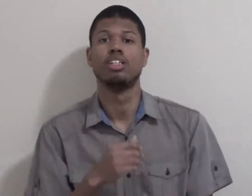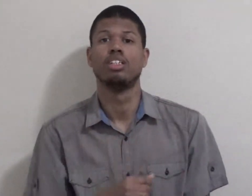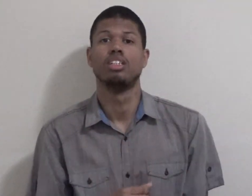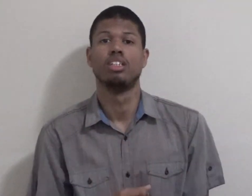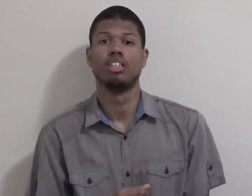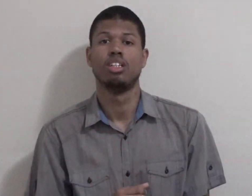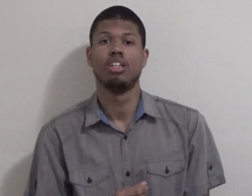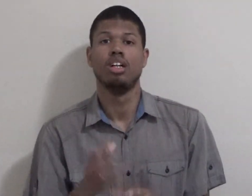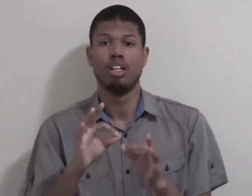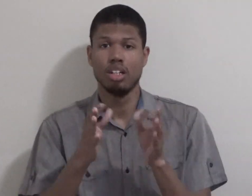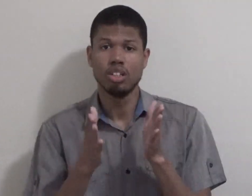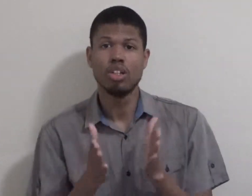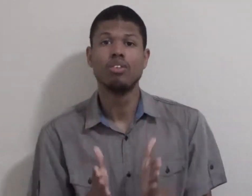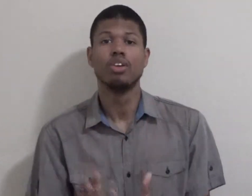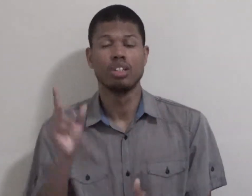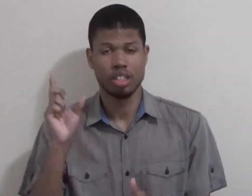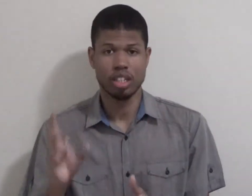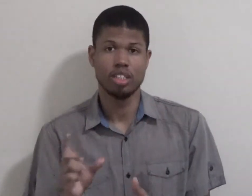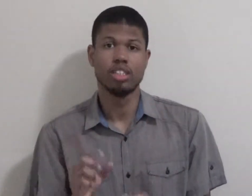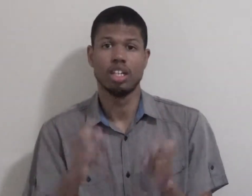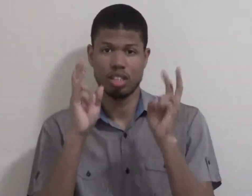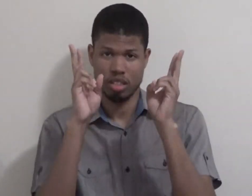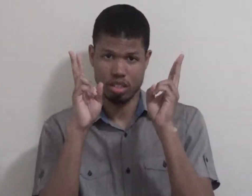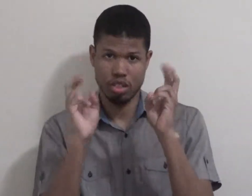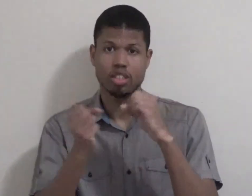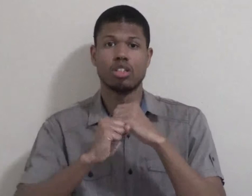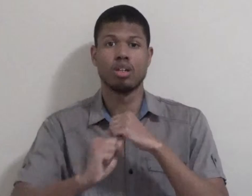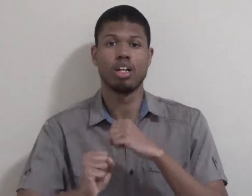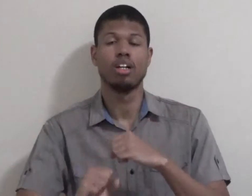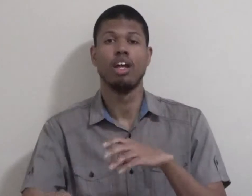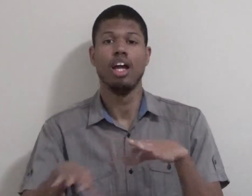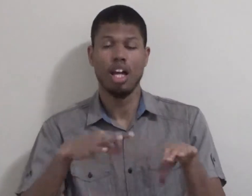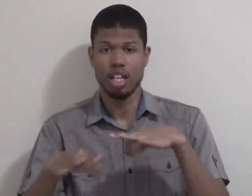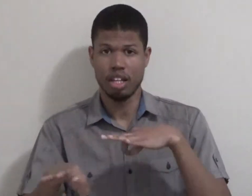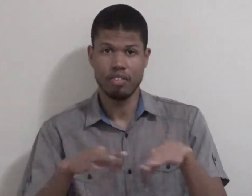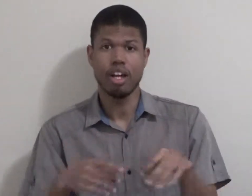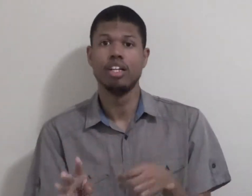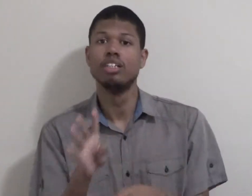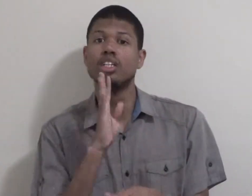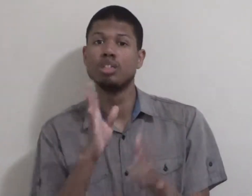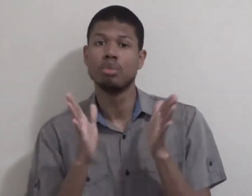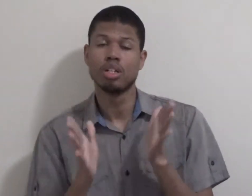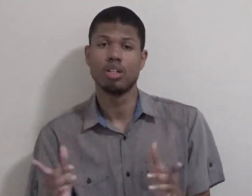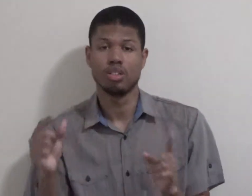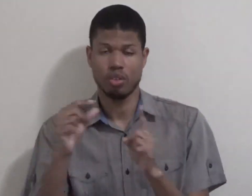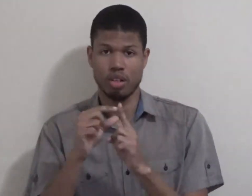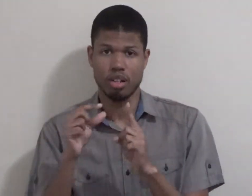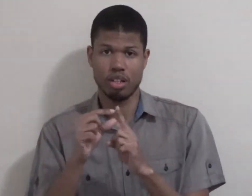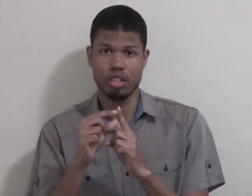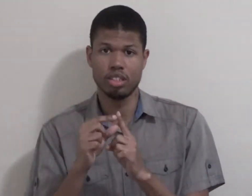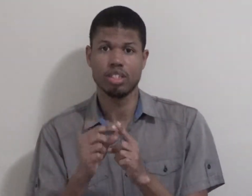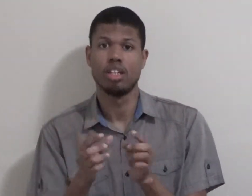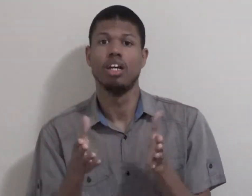and explain a speaker's words in terms and concepts which they can